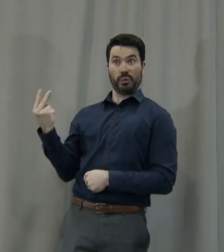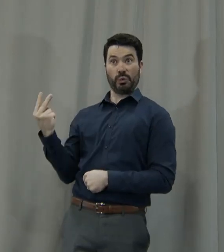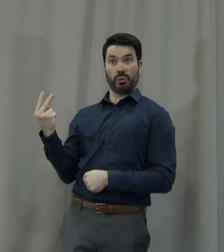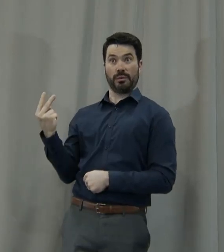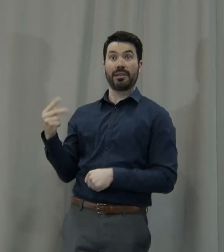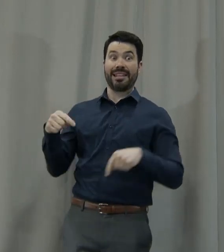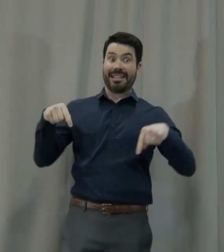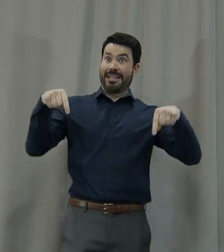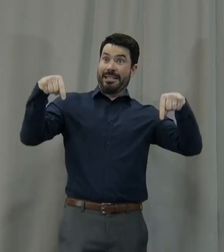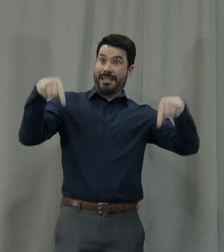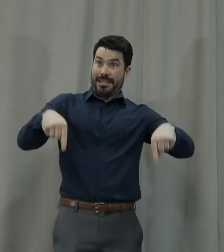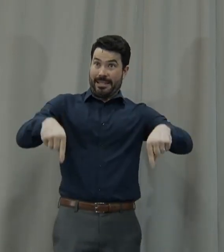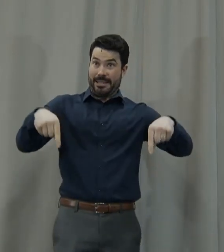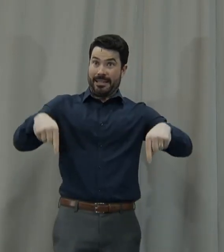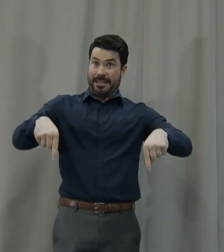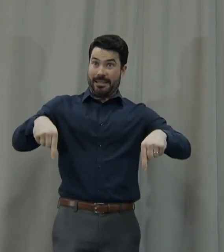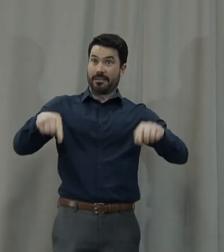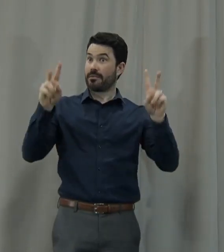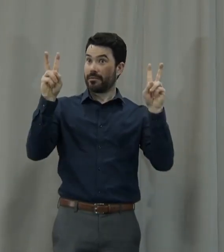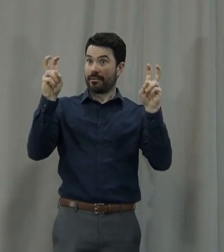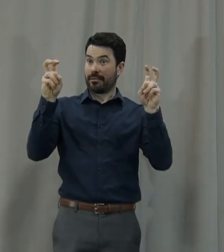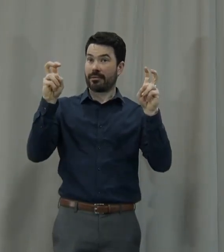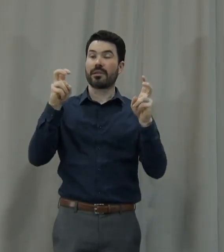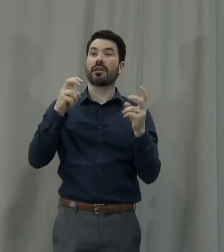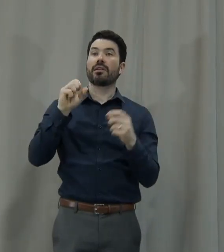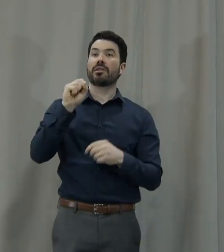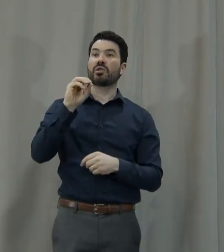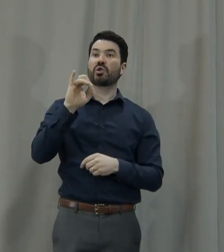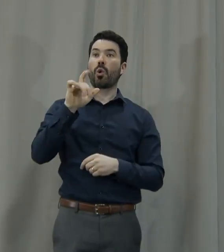in this room if you are going to social determinants of